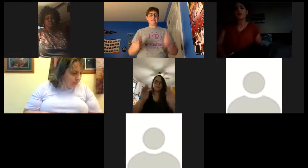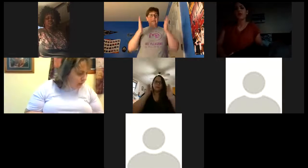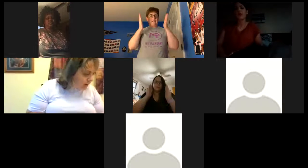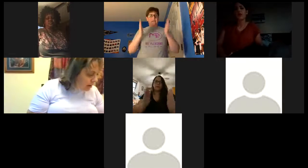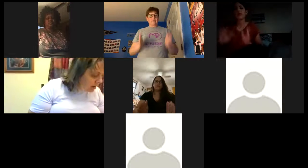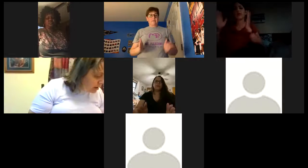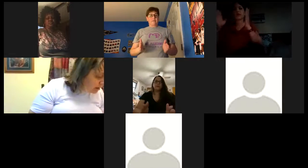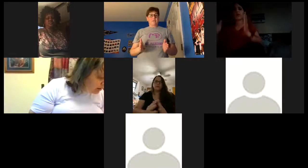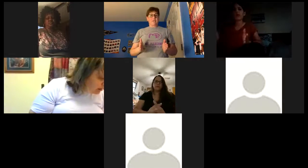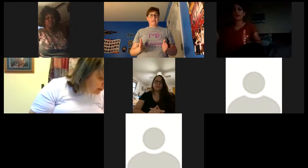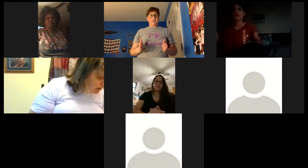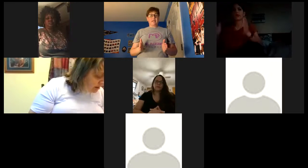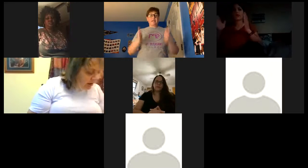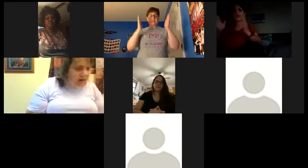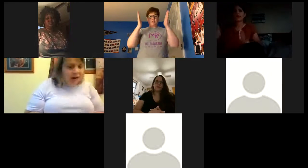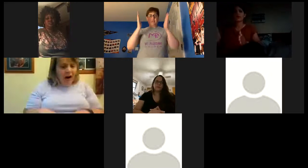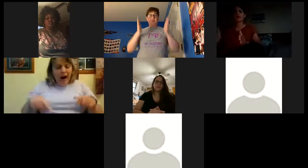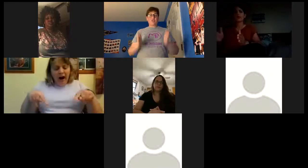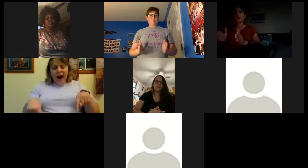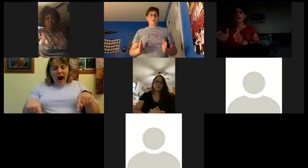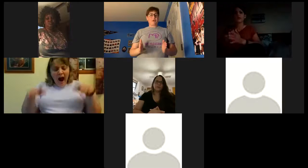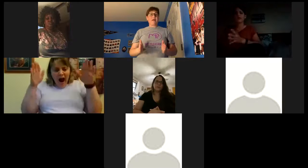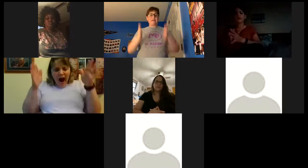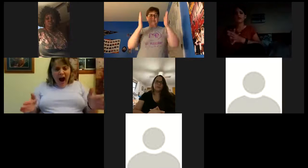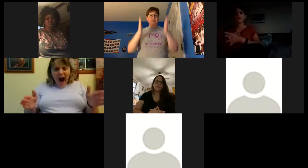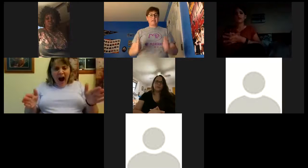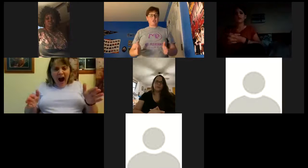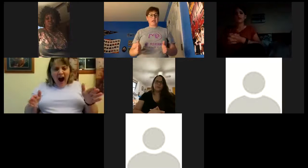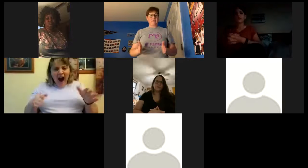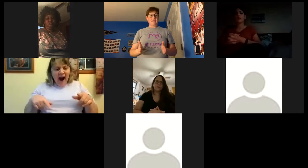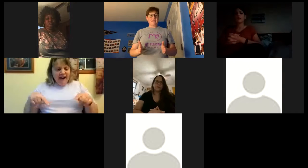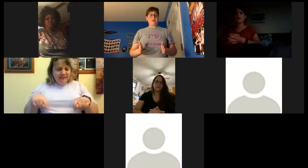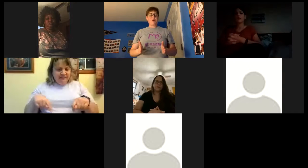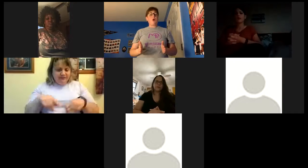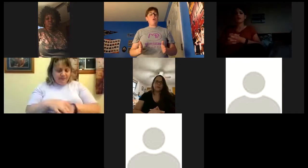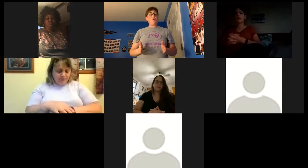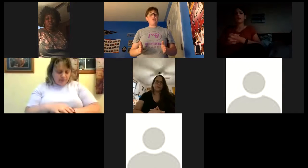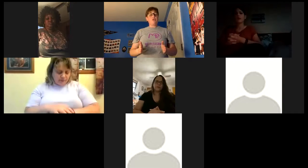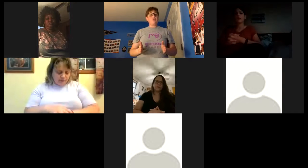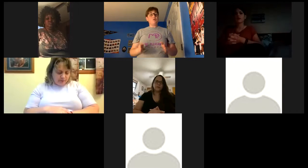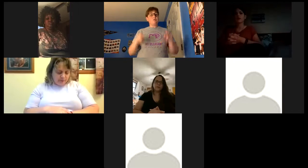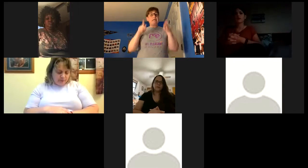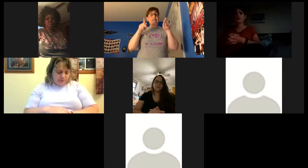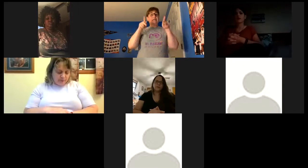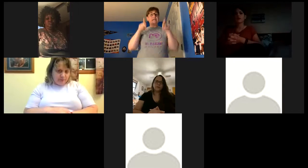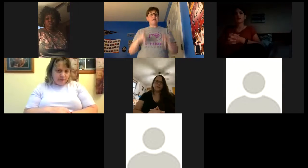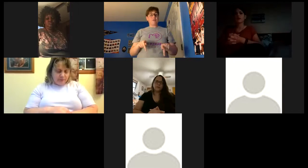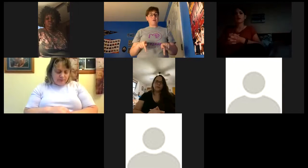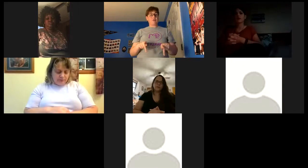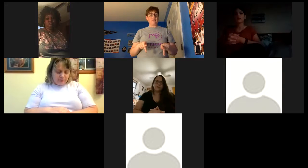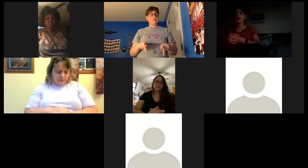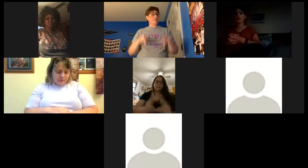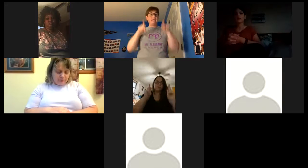person, just like this, the shape of their body being straight up and down, or you can do it with P's and